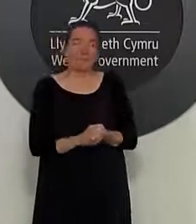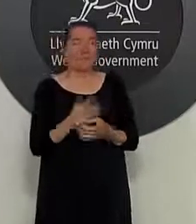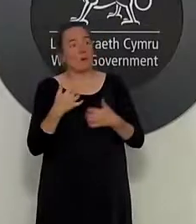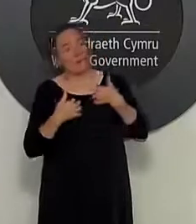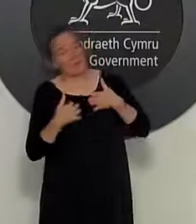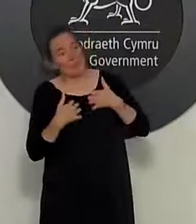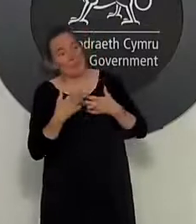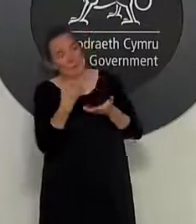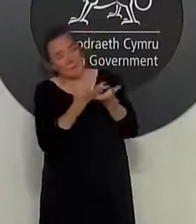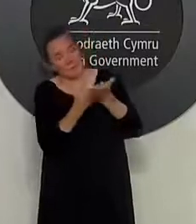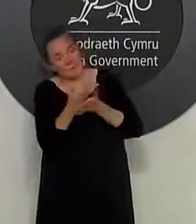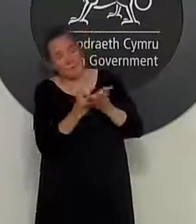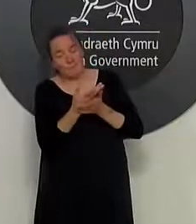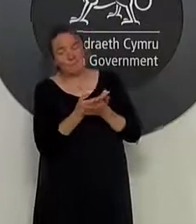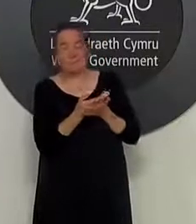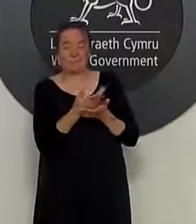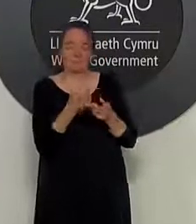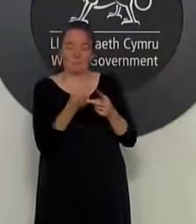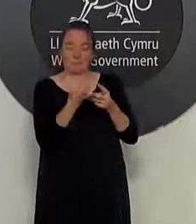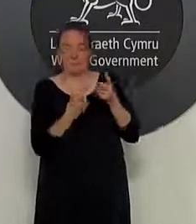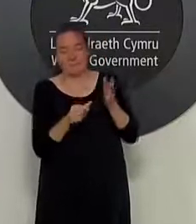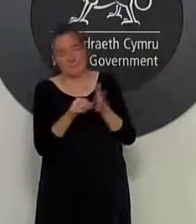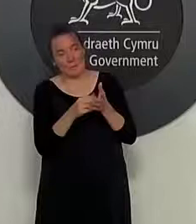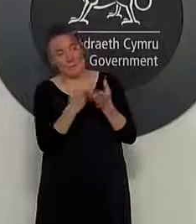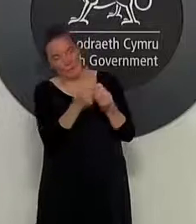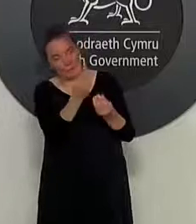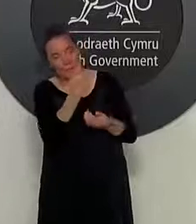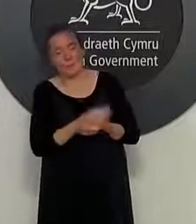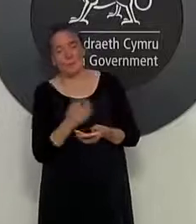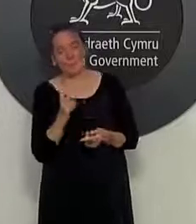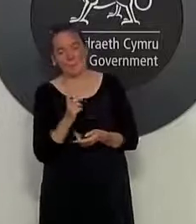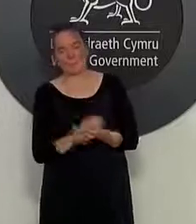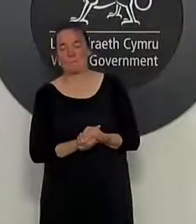forward to discussing these and other issues with you, Tom, in